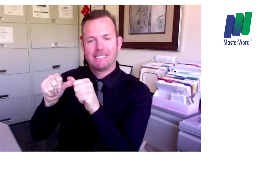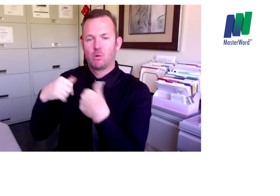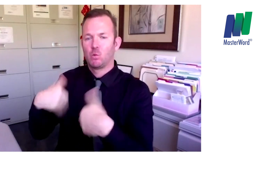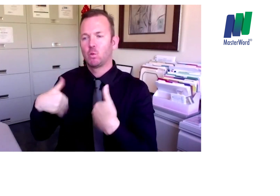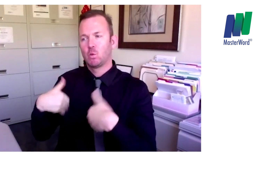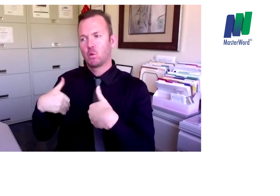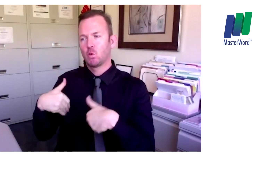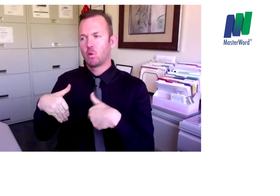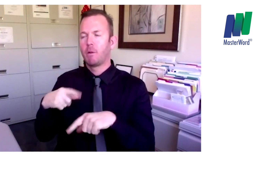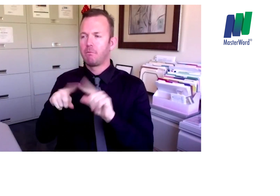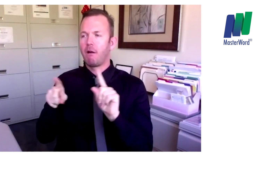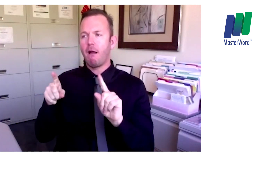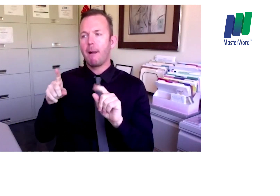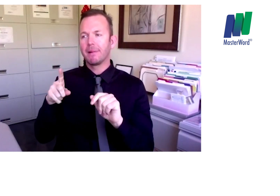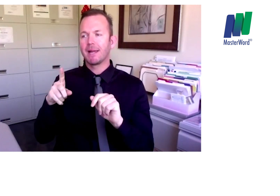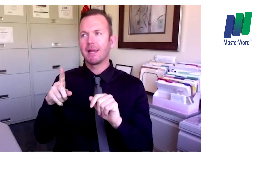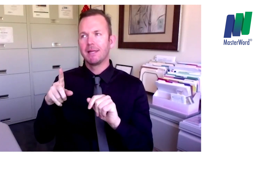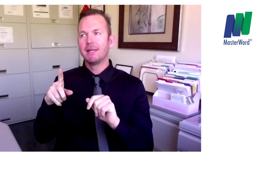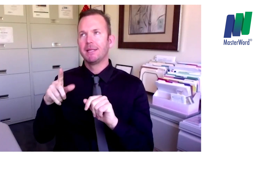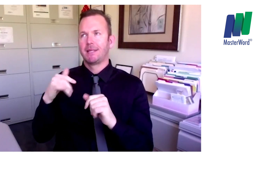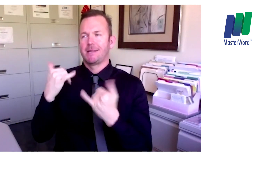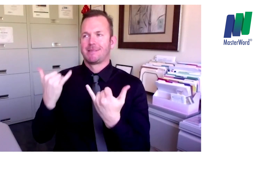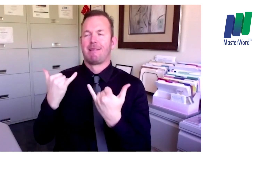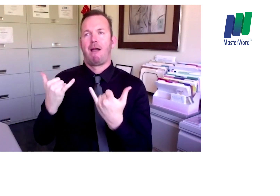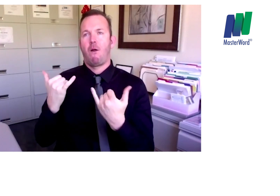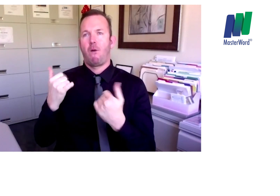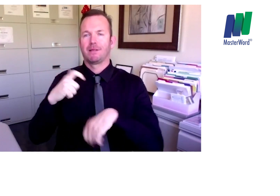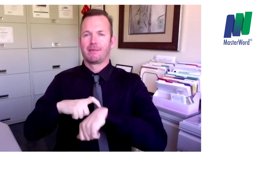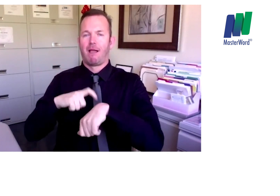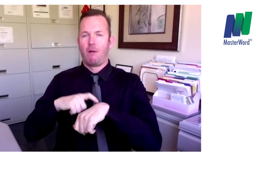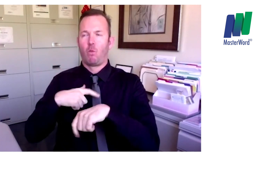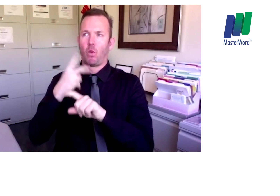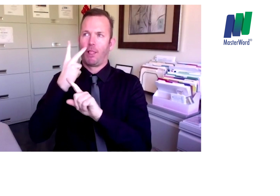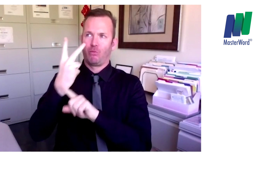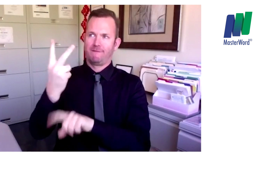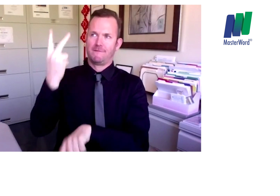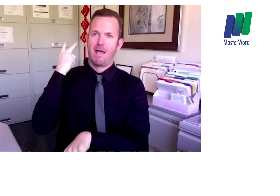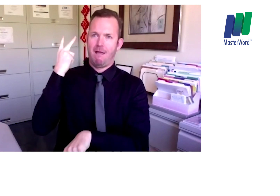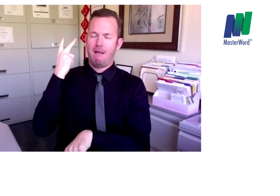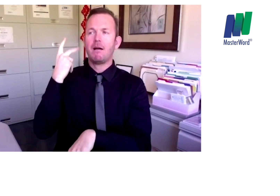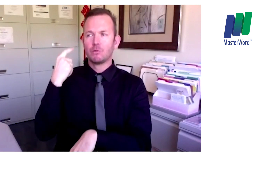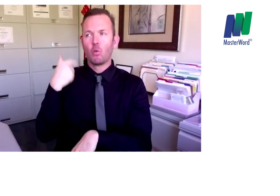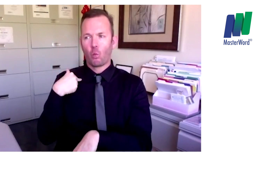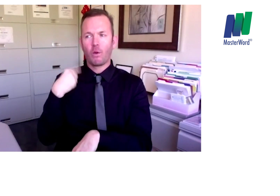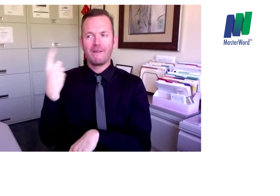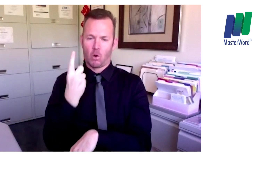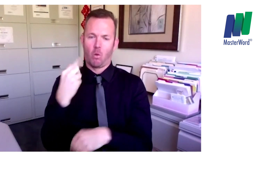contact involved of hugging. There's a lot of consistent contact and communication and relationship.